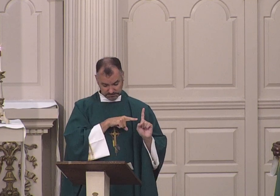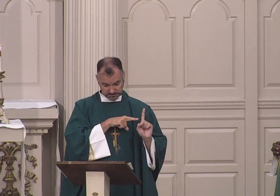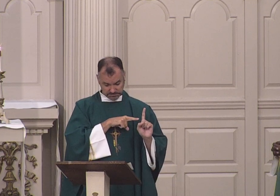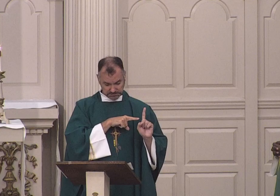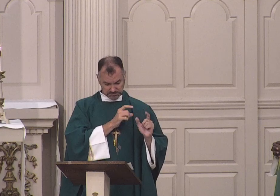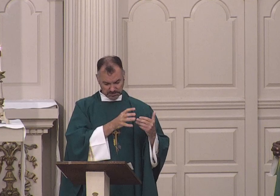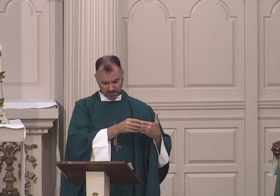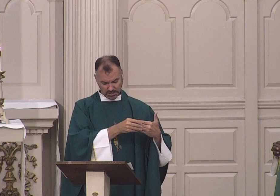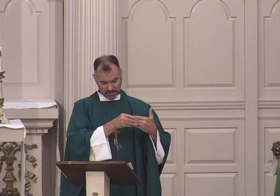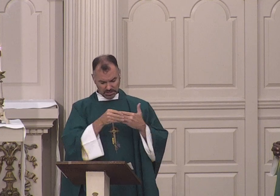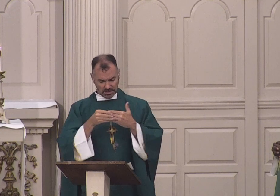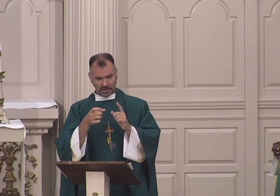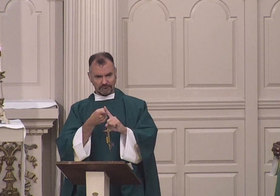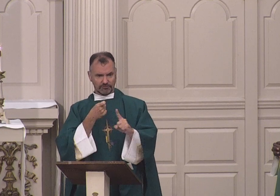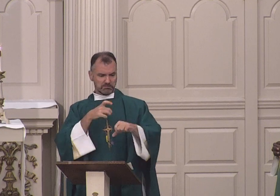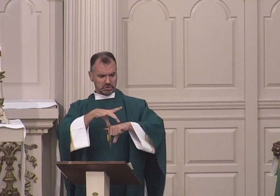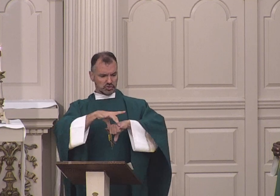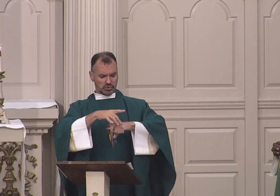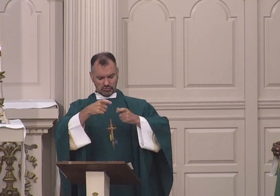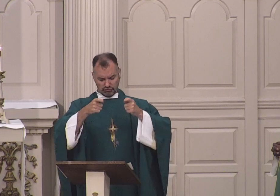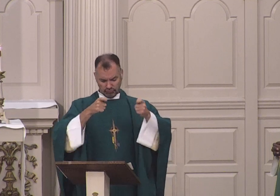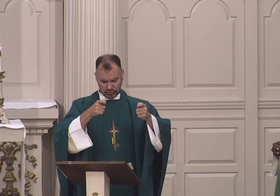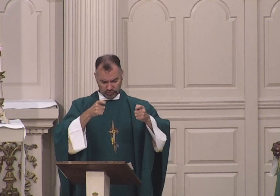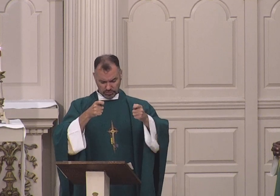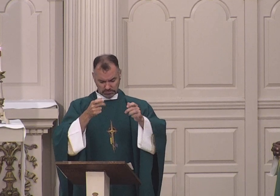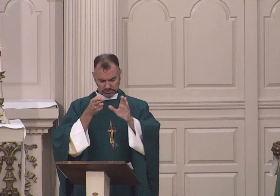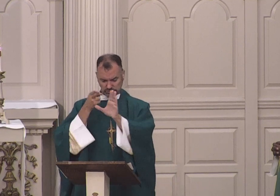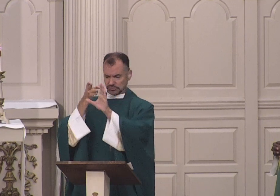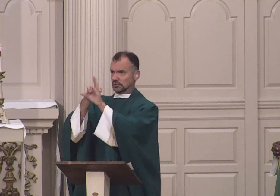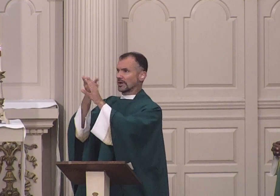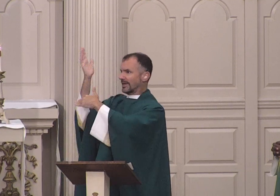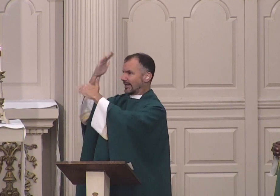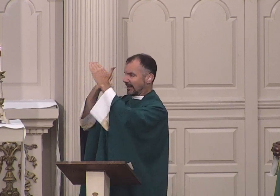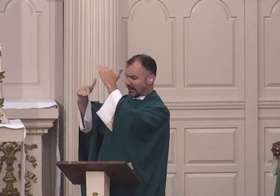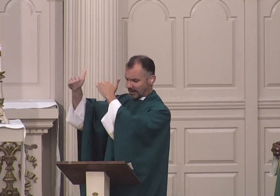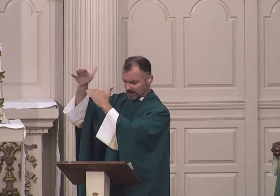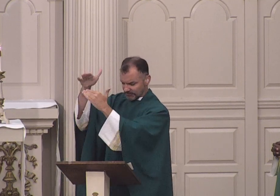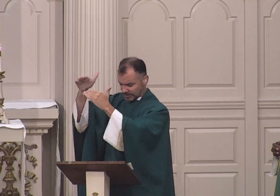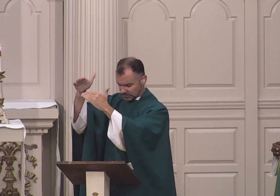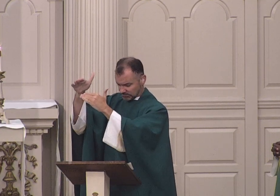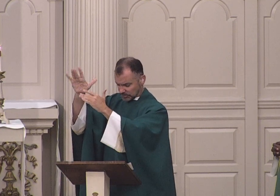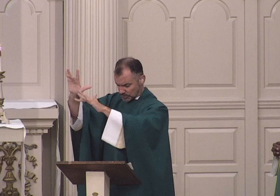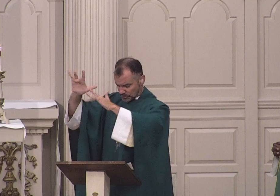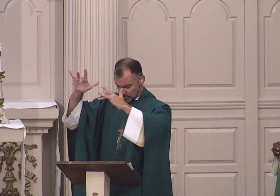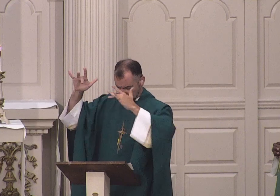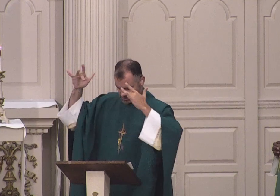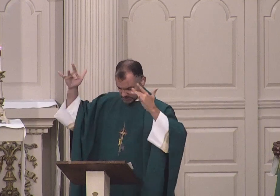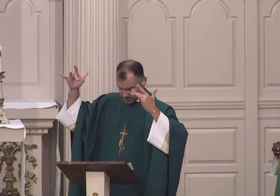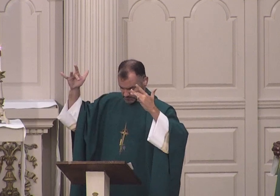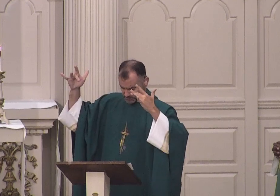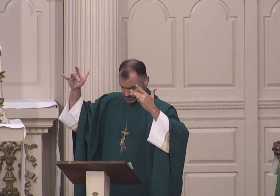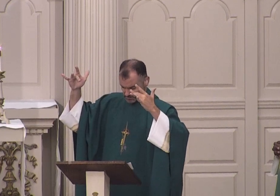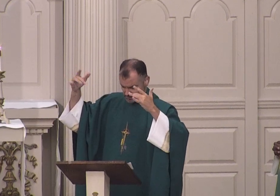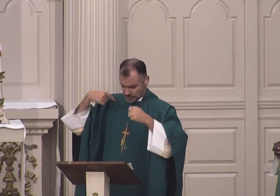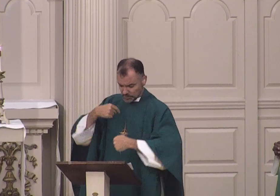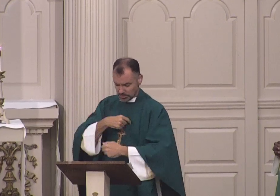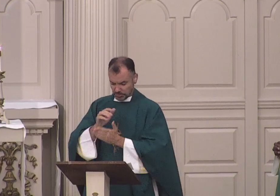O God, who brought St. Louis from the cares of earthly rule to the glory of a heavenly